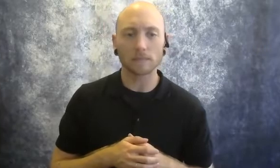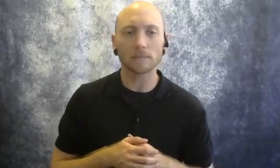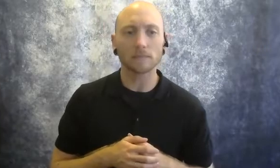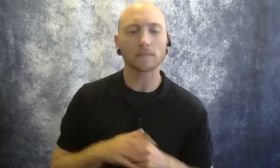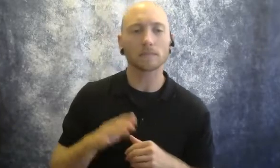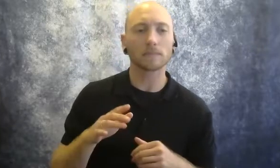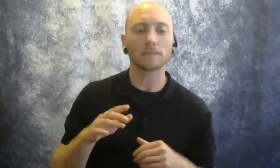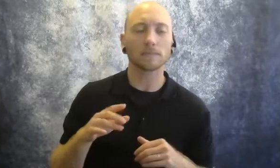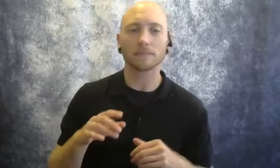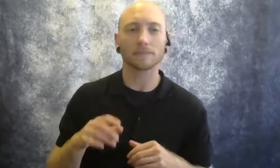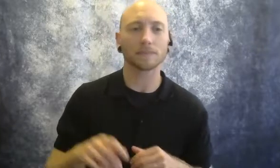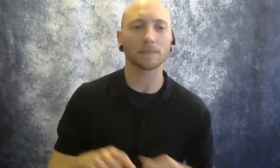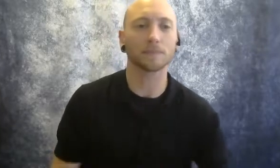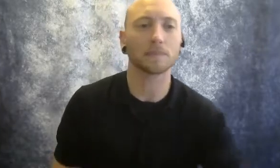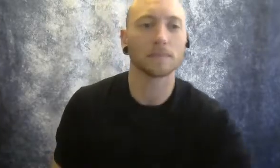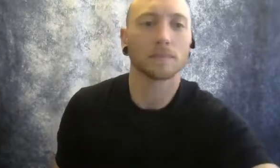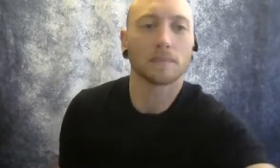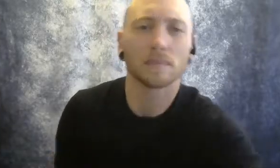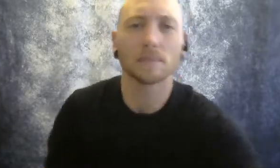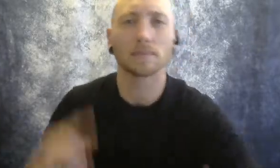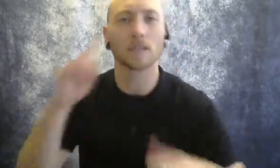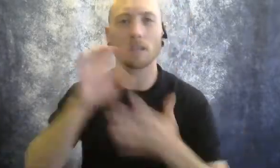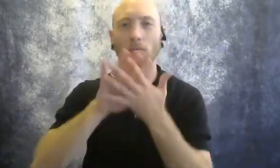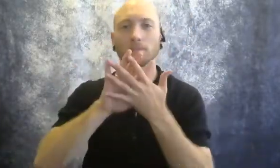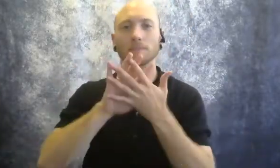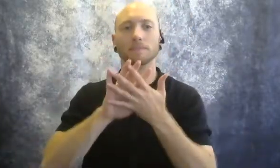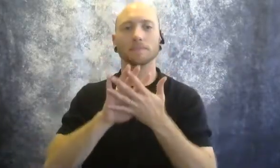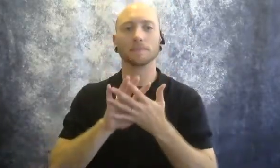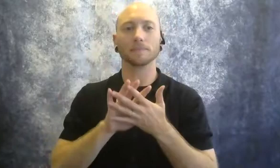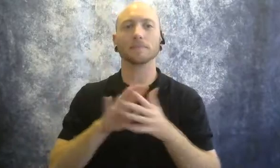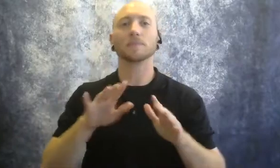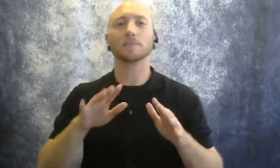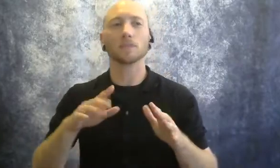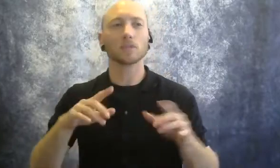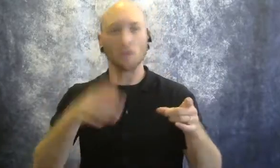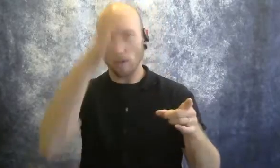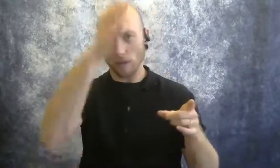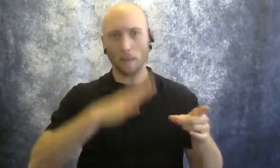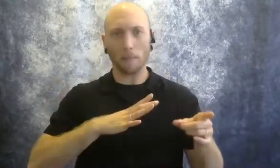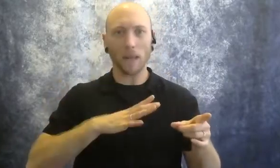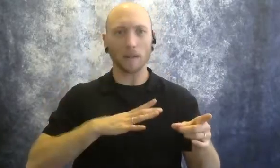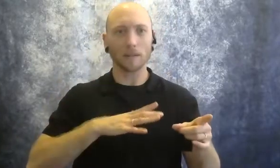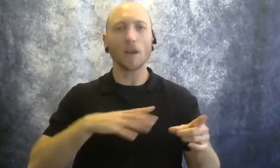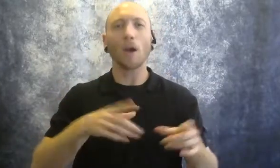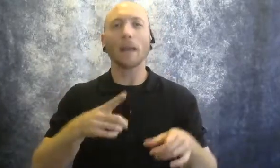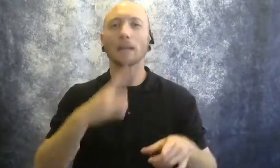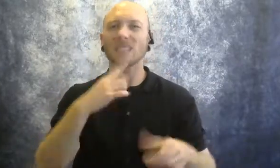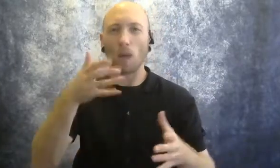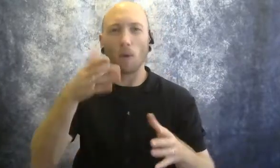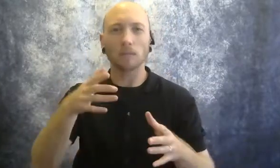to me in the meadowlark saying, but the man did not hear. So the man yelled, God speak to me, and the thunder rolled across the sky, but the man